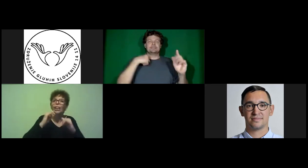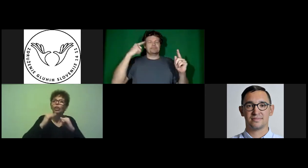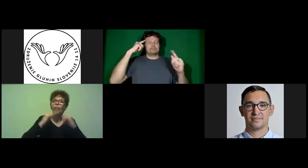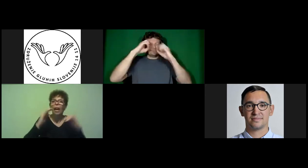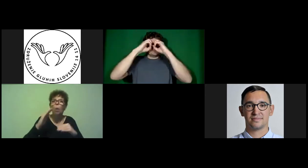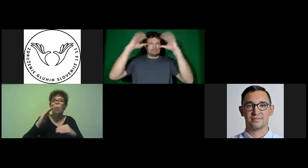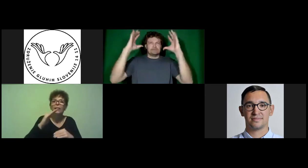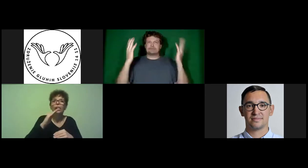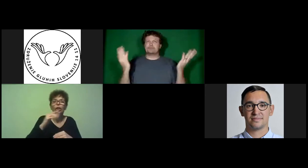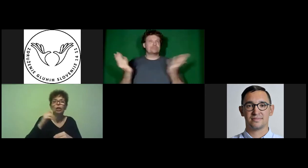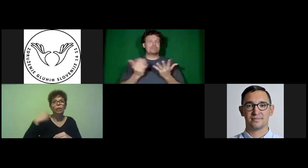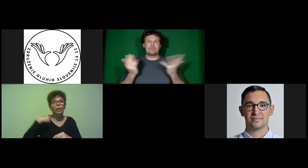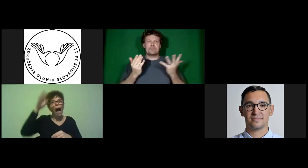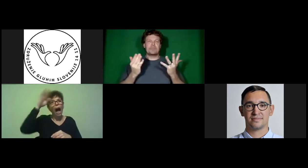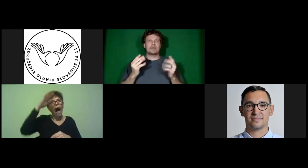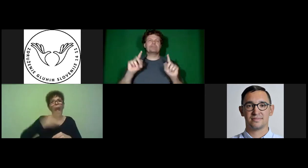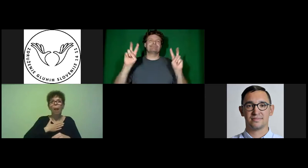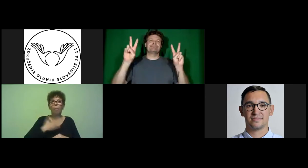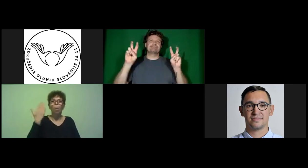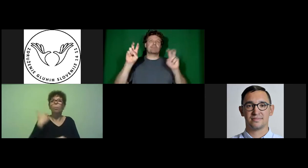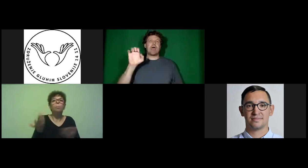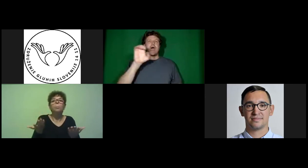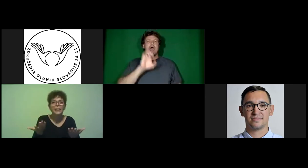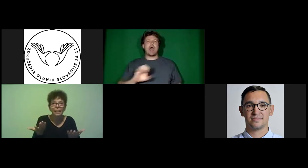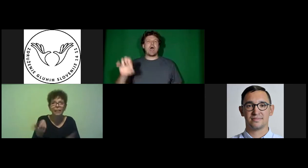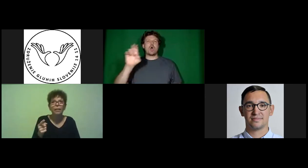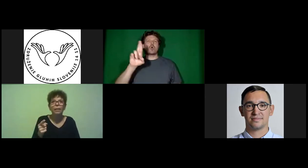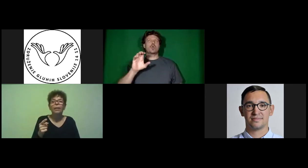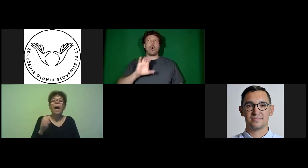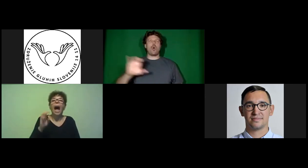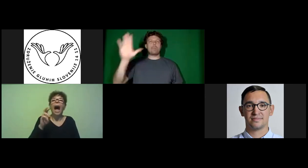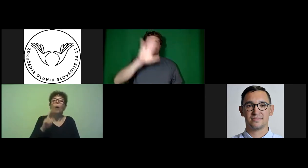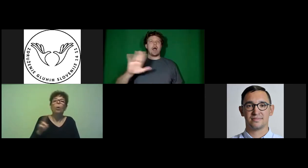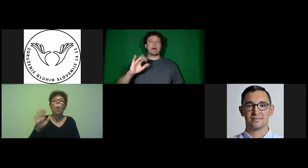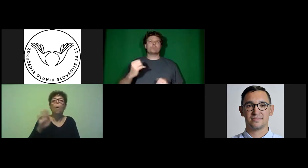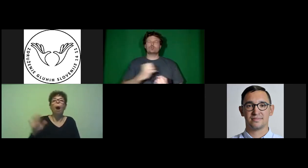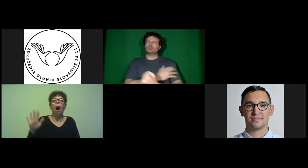we did quite well, sometimes less good, but that's top sports.